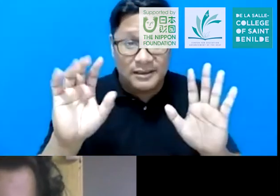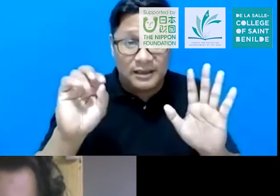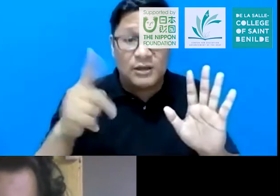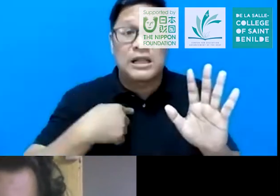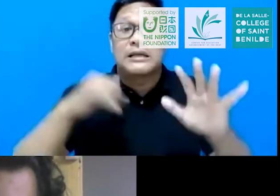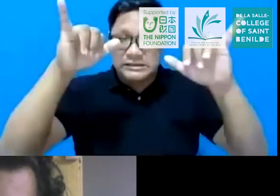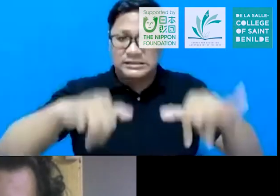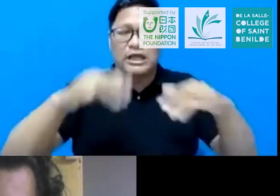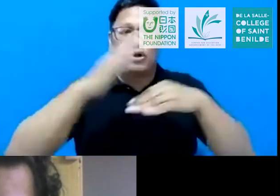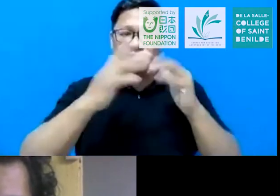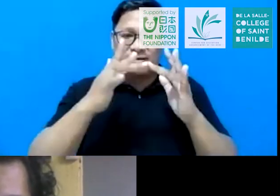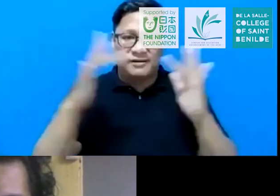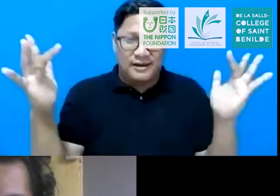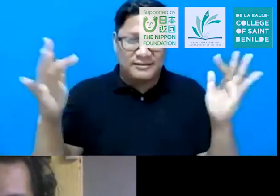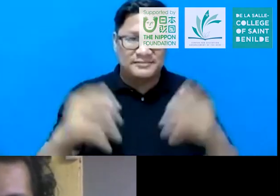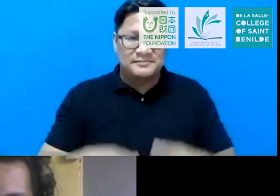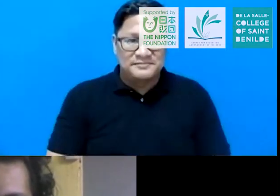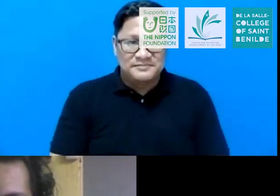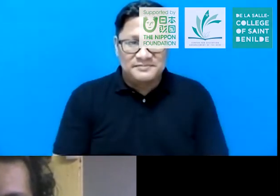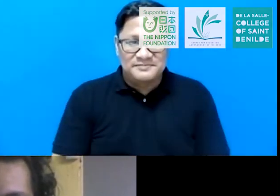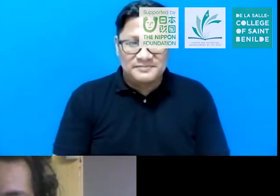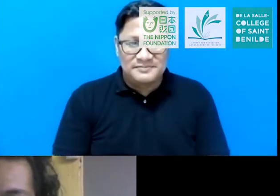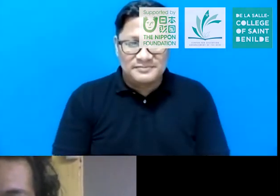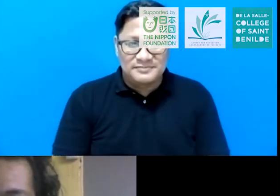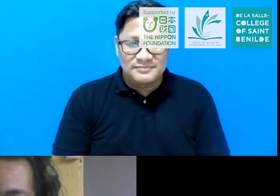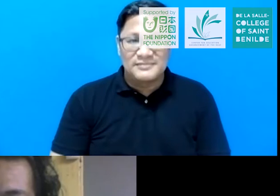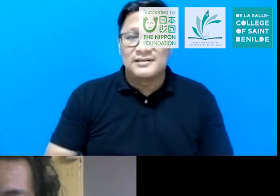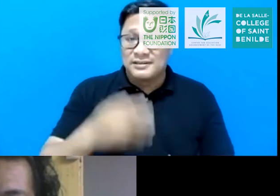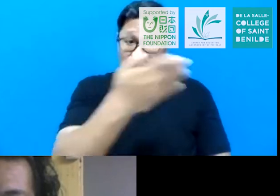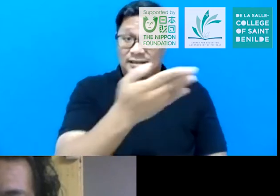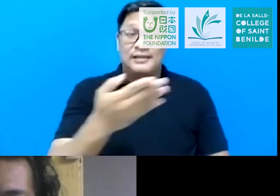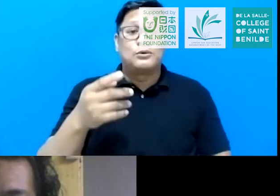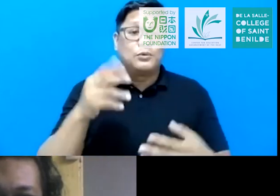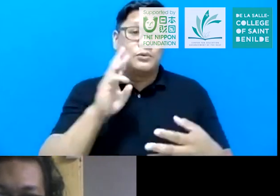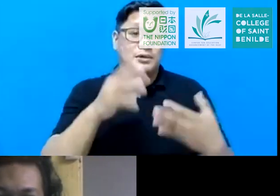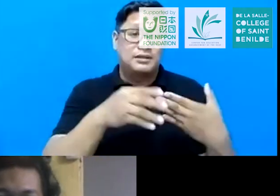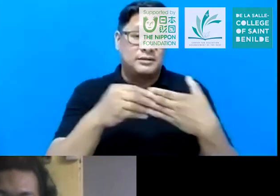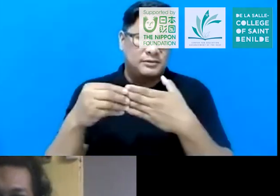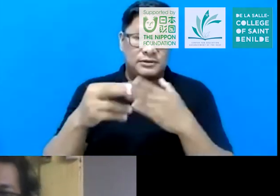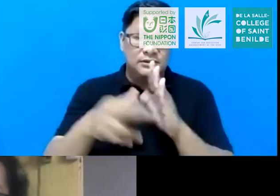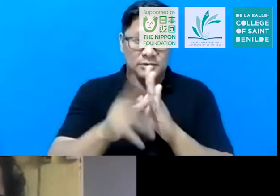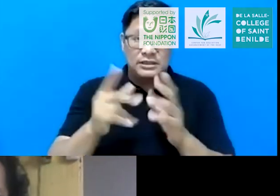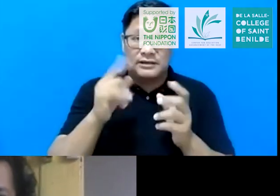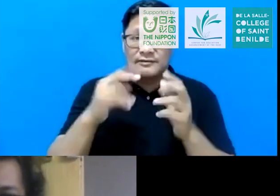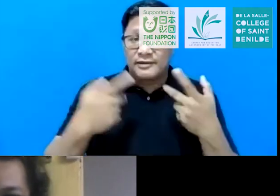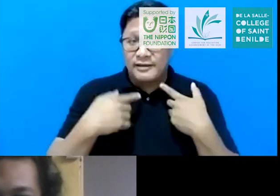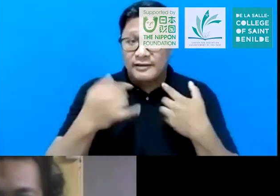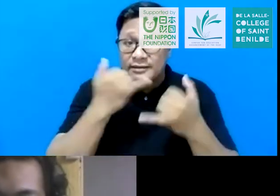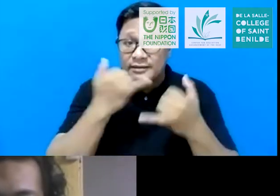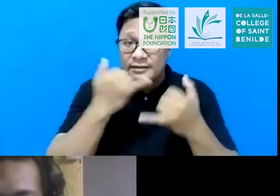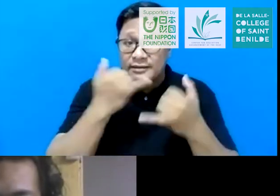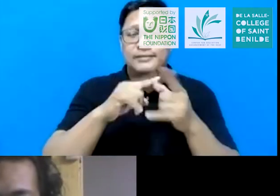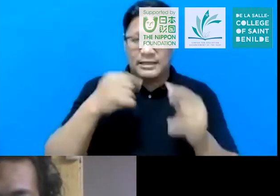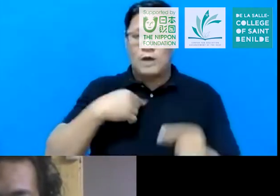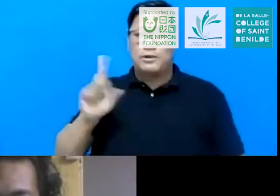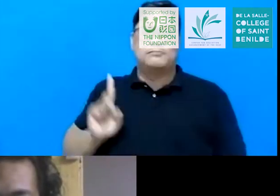online. And Nat will lead the review. And if there are any mistakes or questions, I'll jump in.